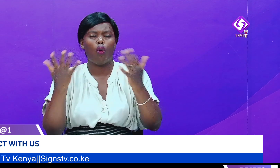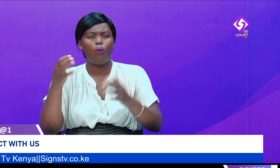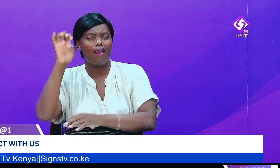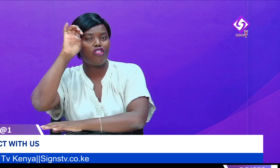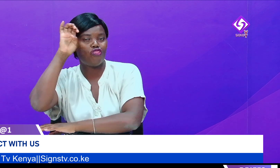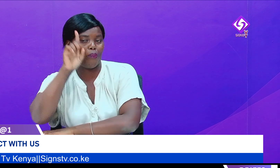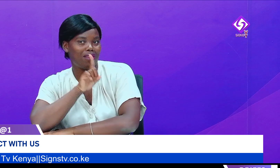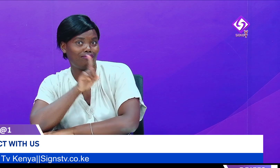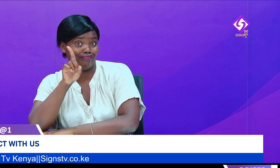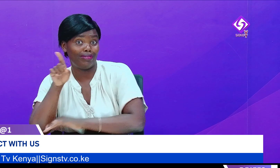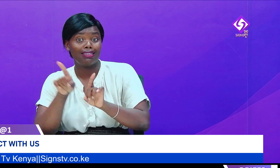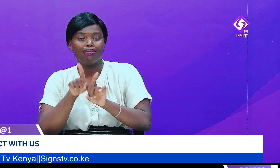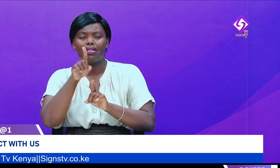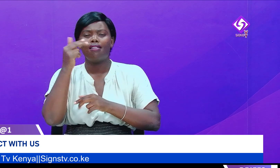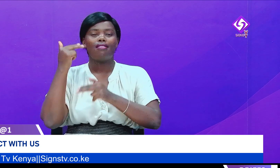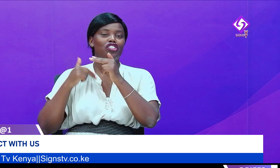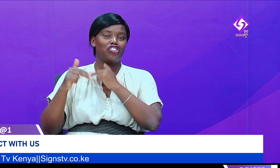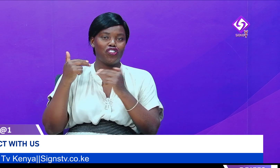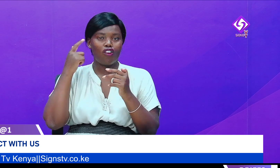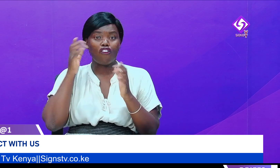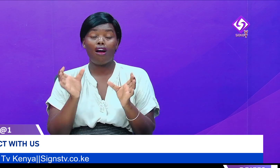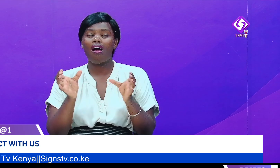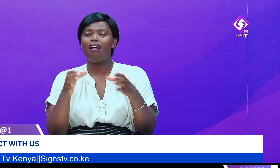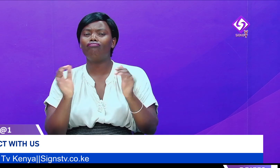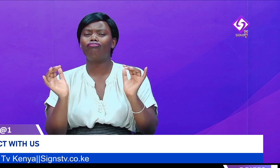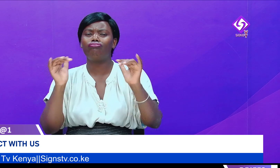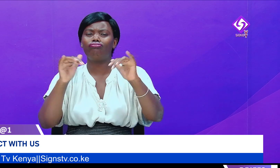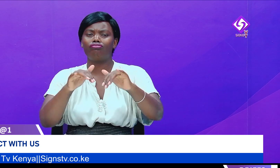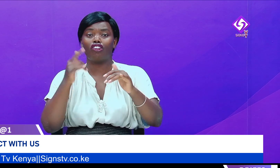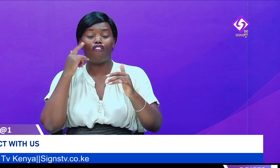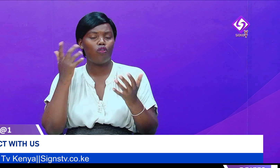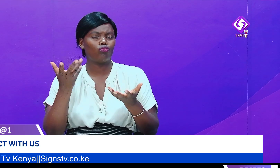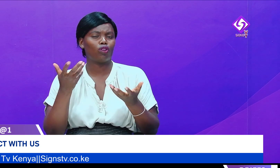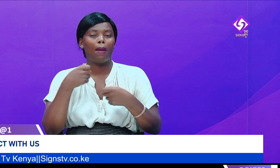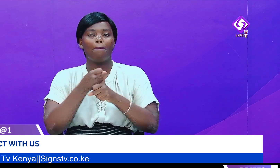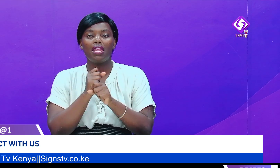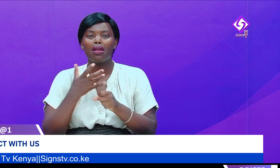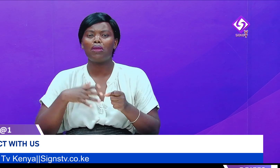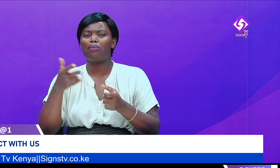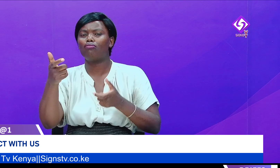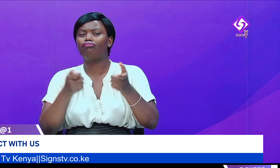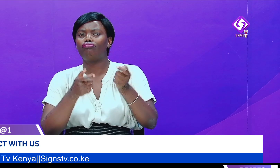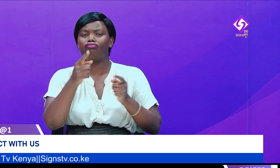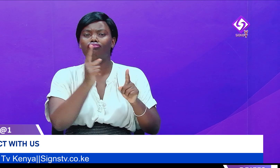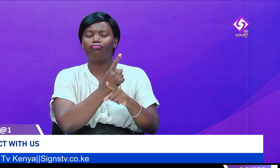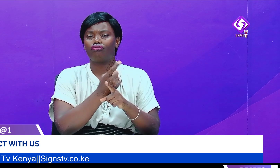African and Caribbean nations are intensifying their push for reparatory justice